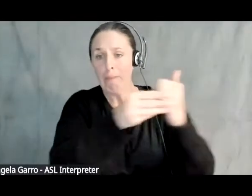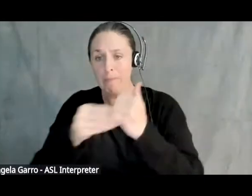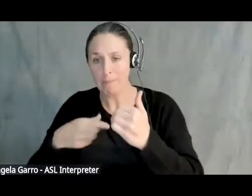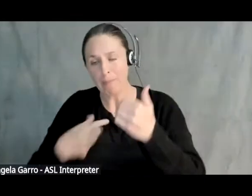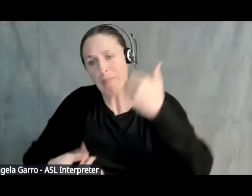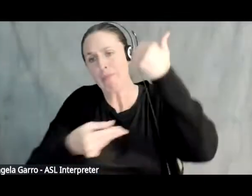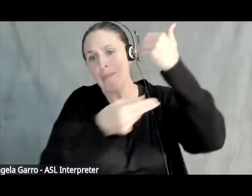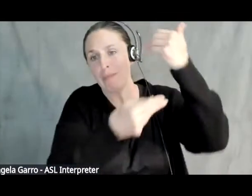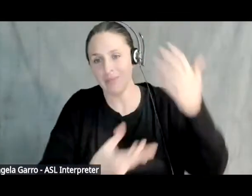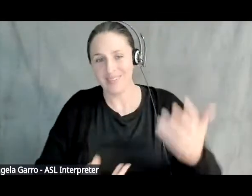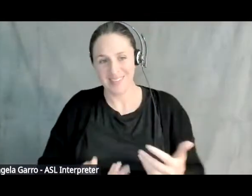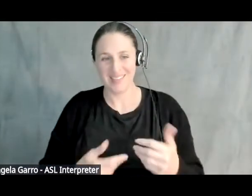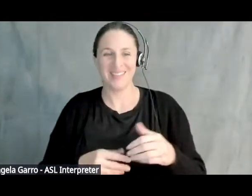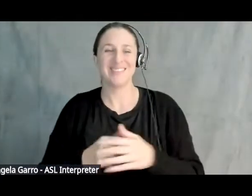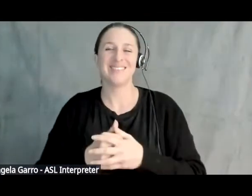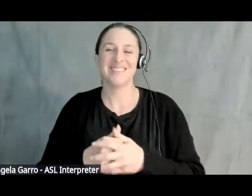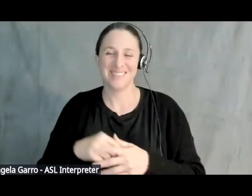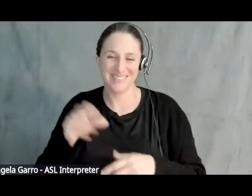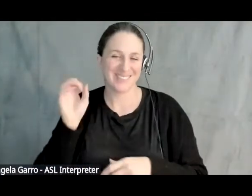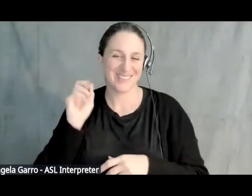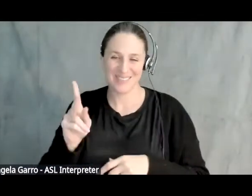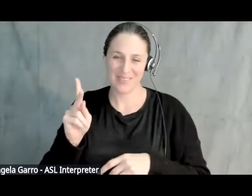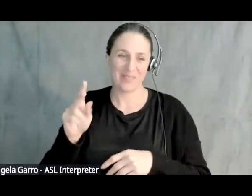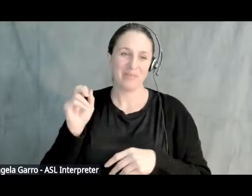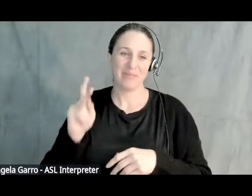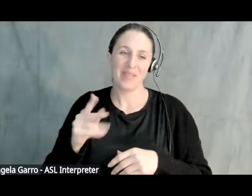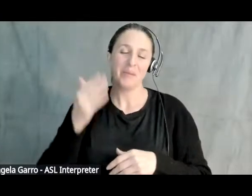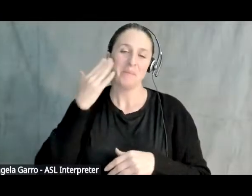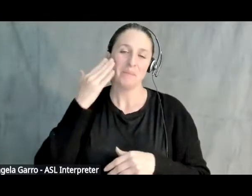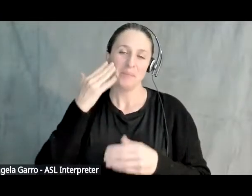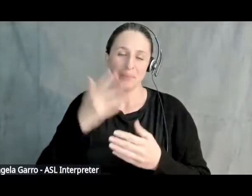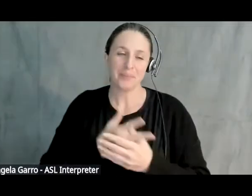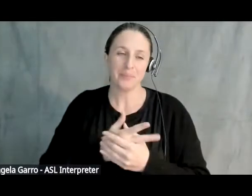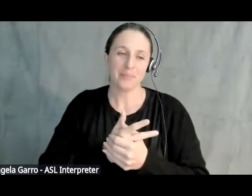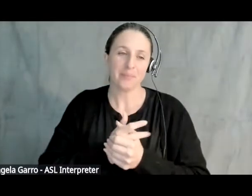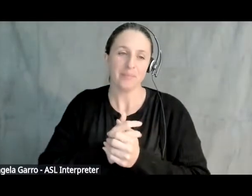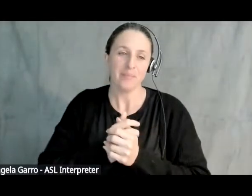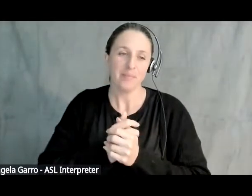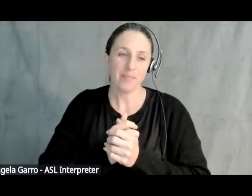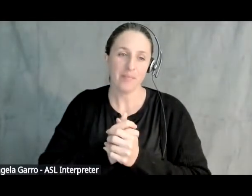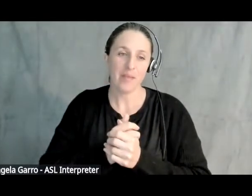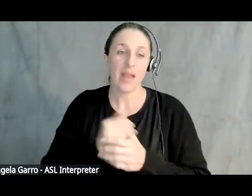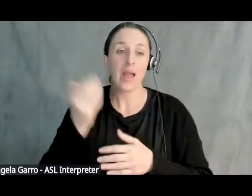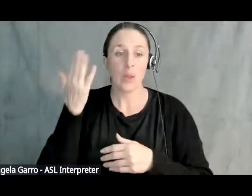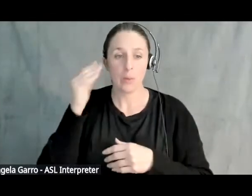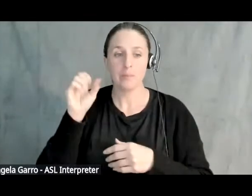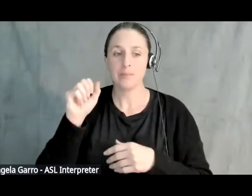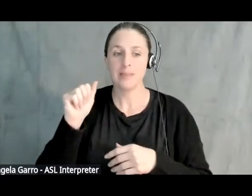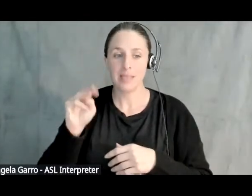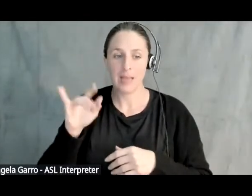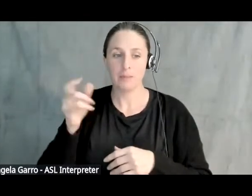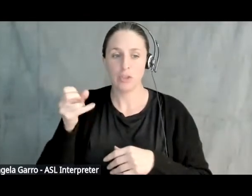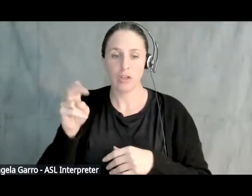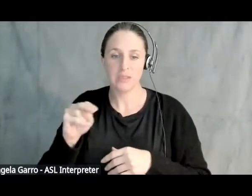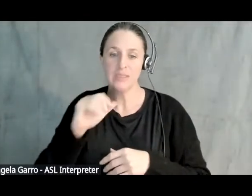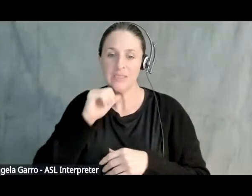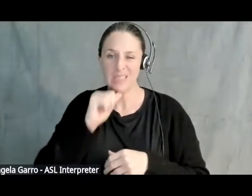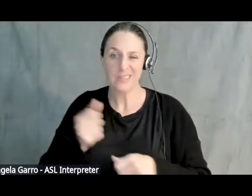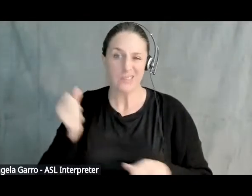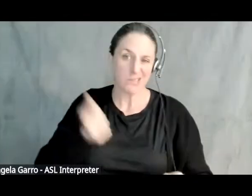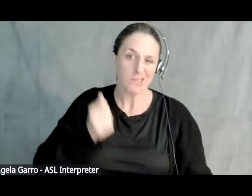So that's okay. That's okay. And I hope Sam Johnson doesn't come pound me into the